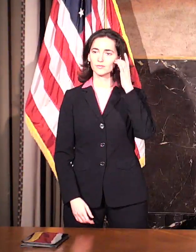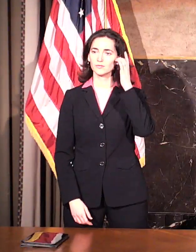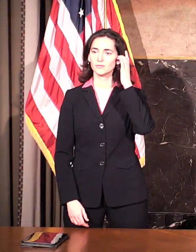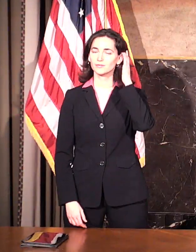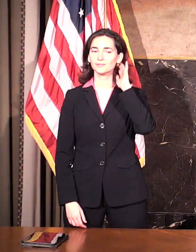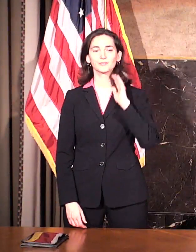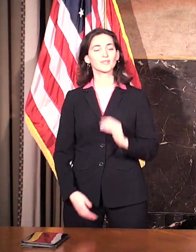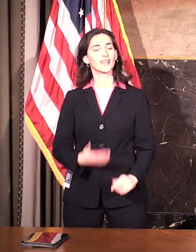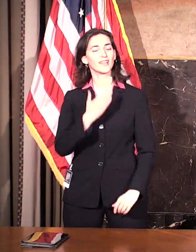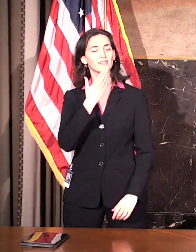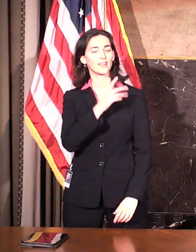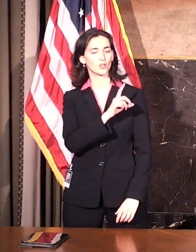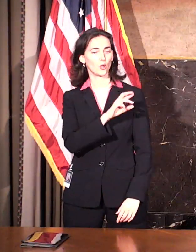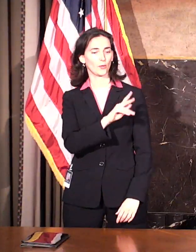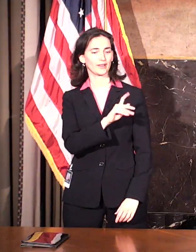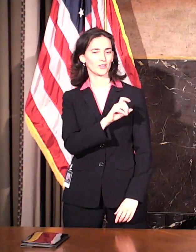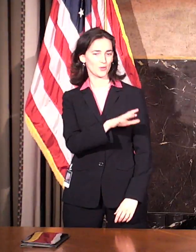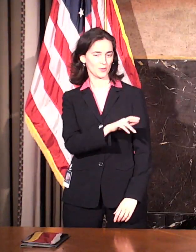Thank you, Dr. Kenner.